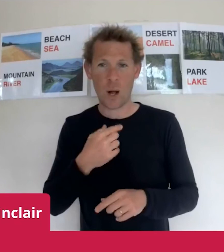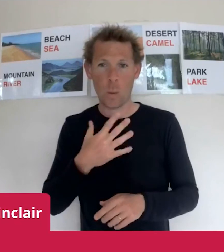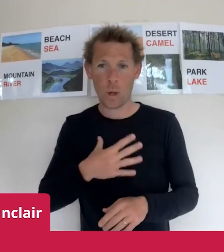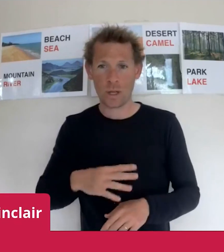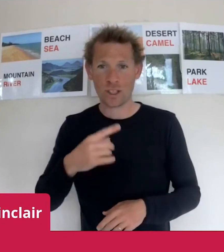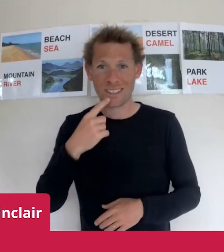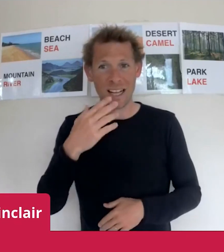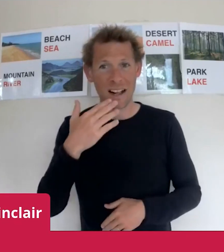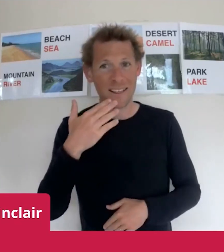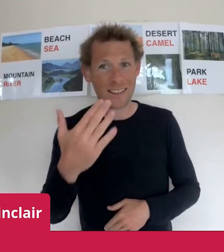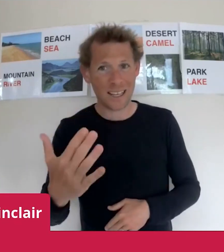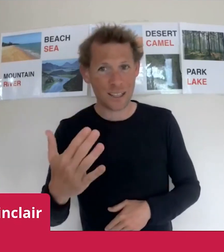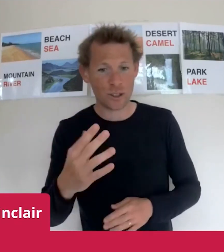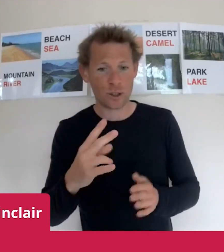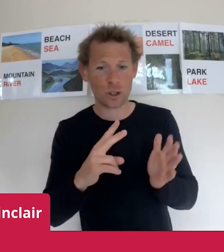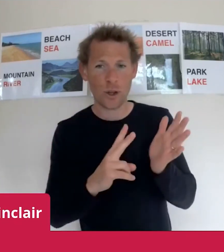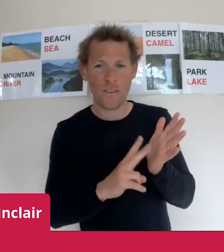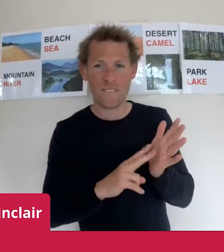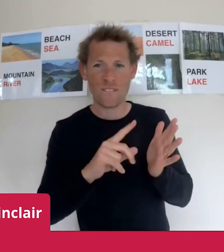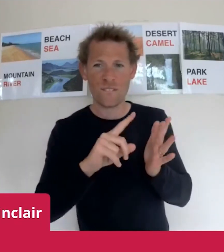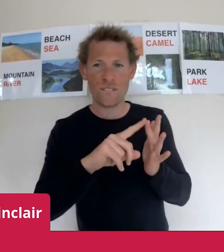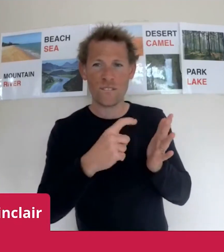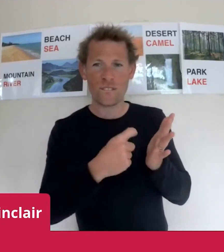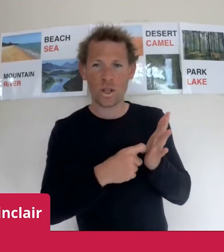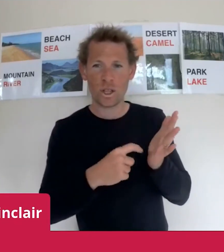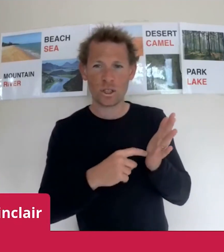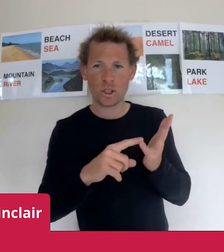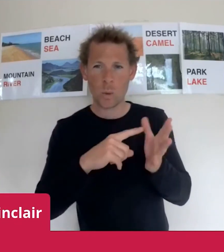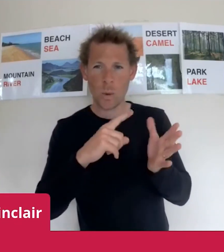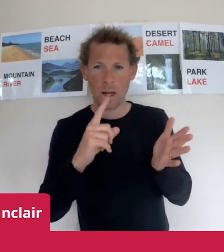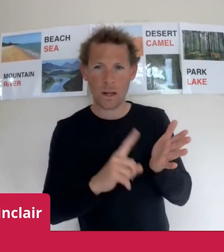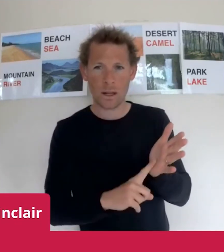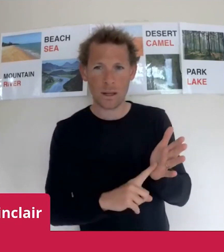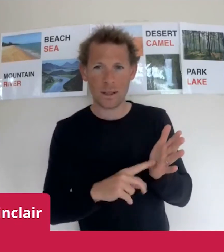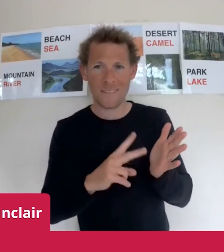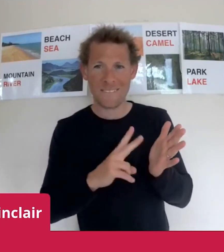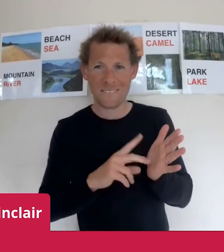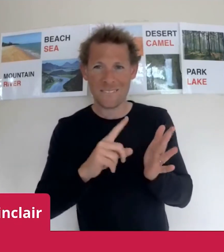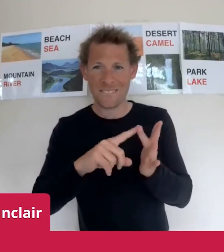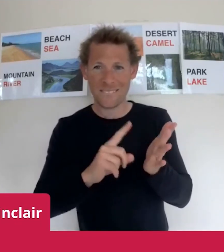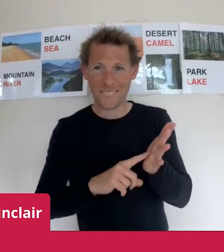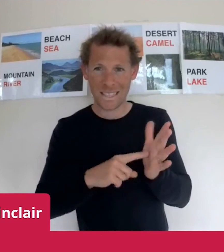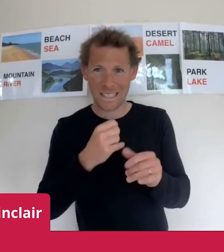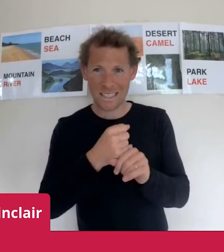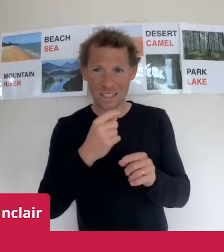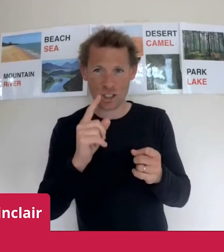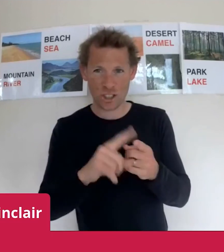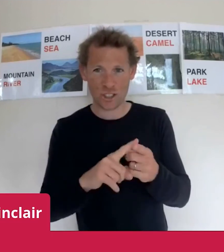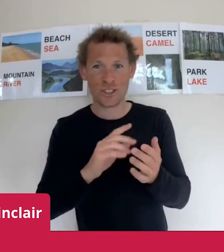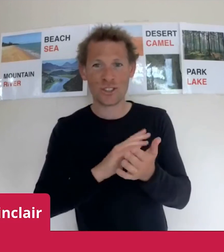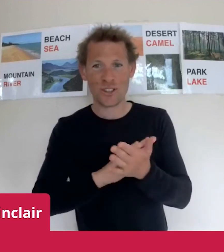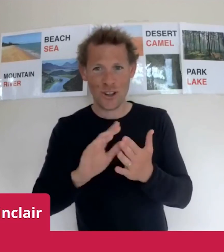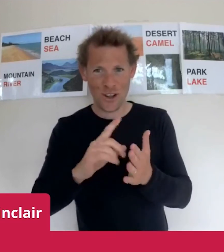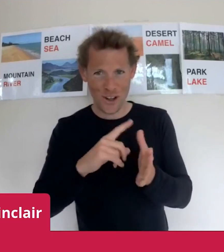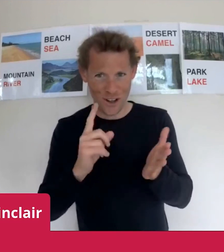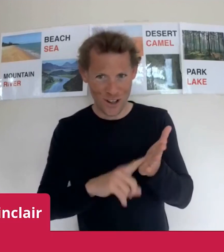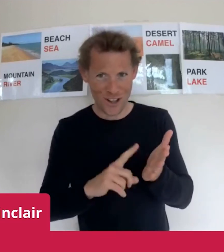So also, I want to say a massive thank you to Virtual Village Hall